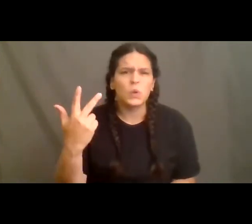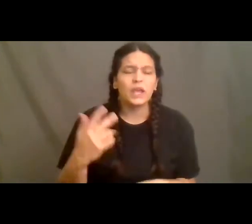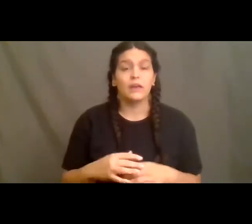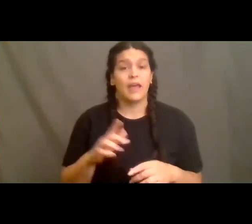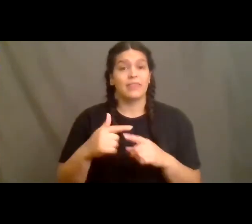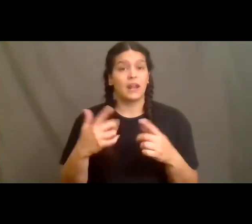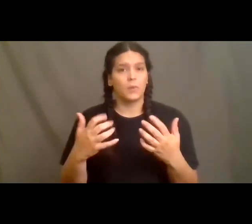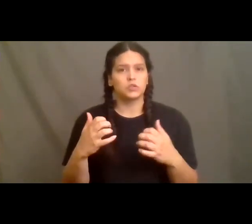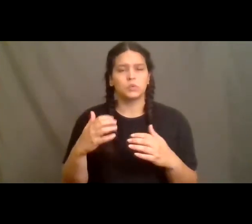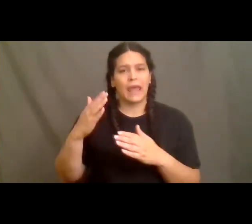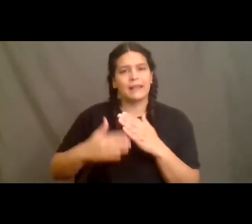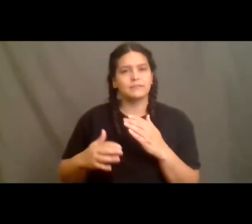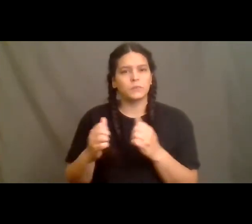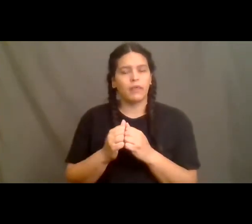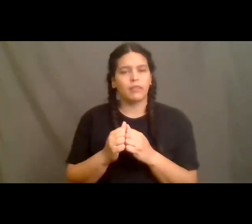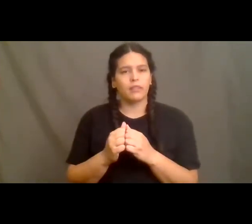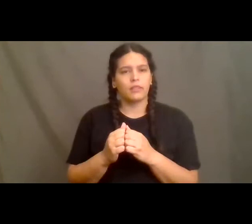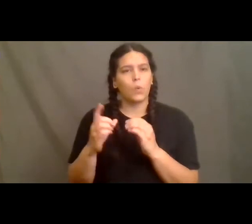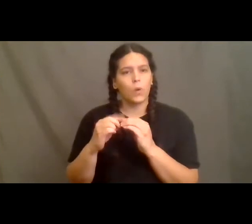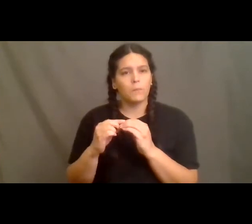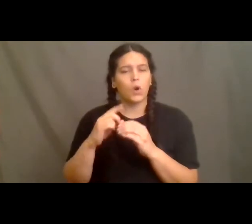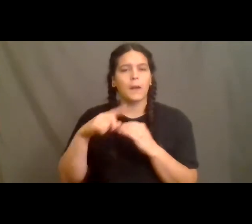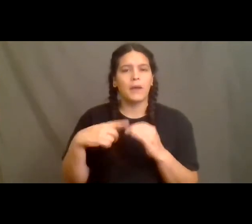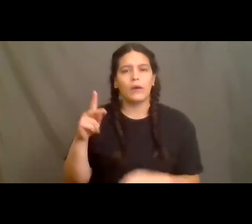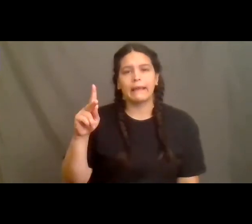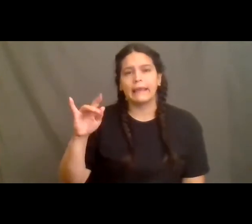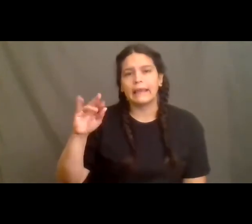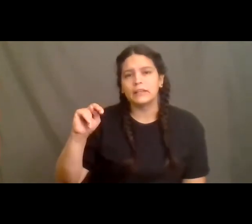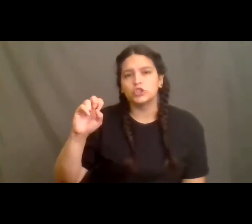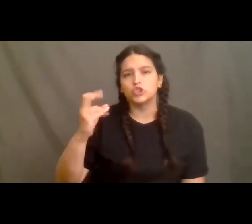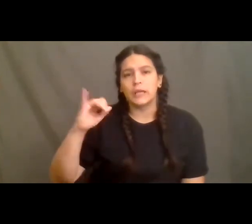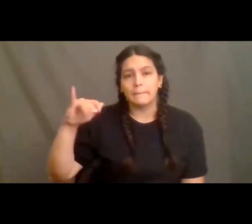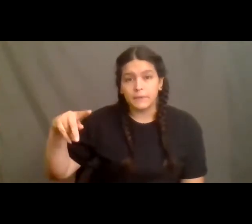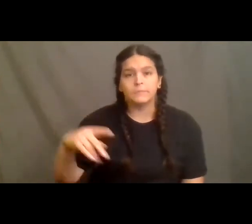with another song about kinship. So